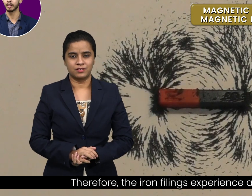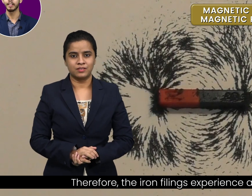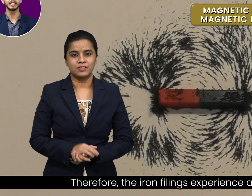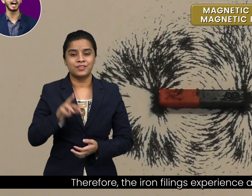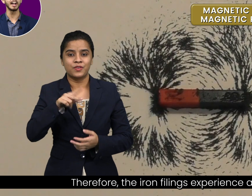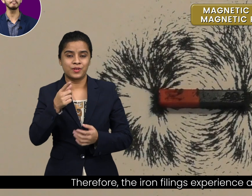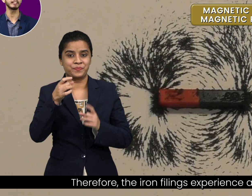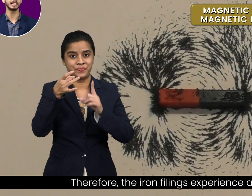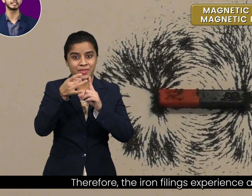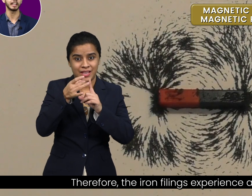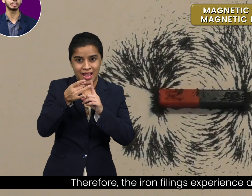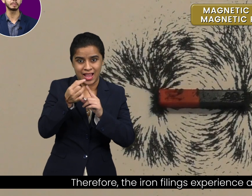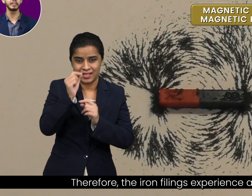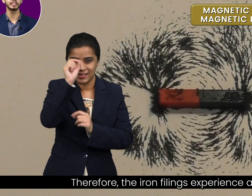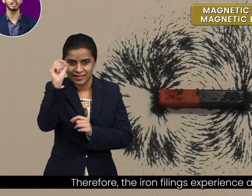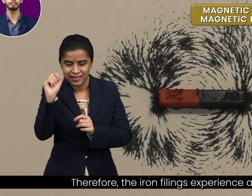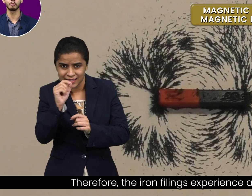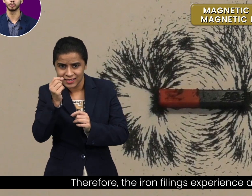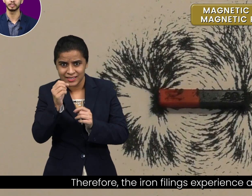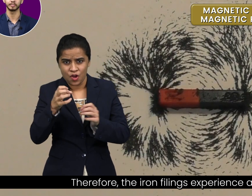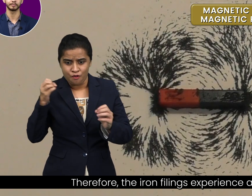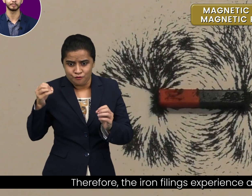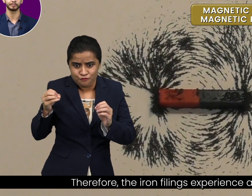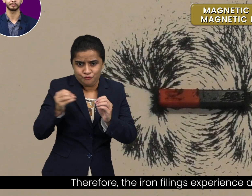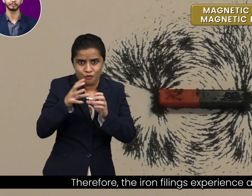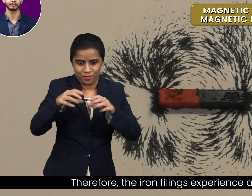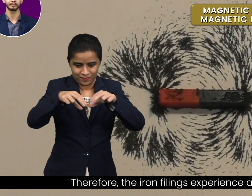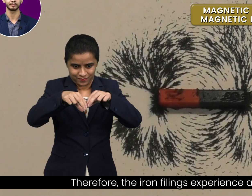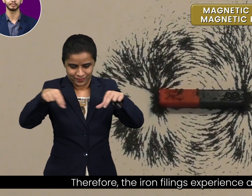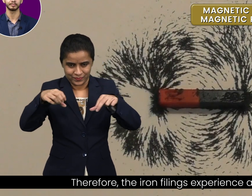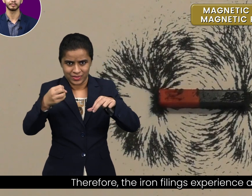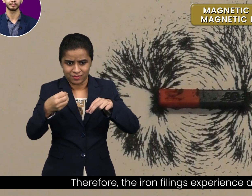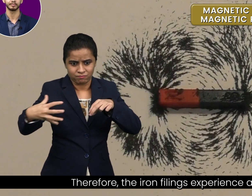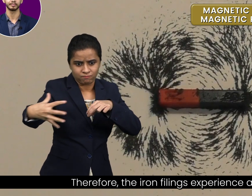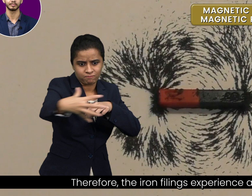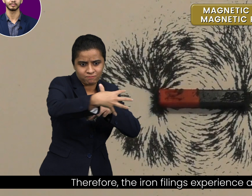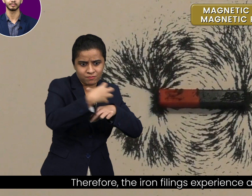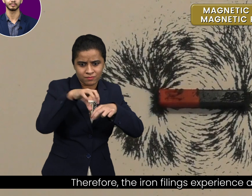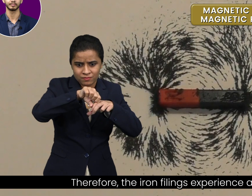Therefore, the iron fillings experience a force.